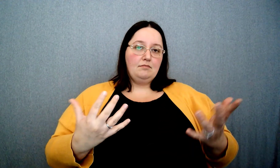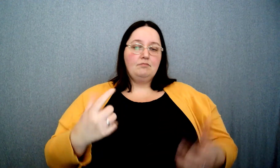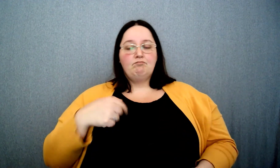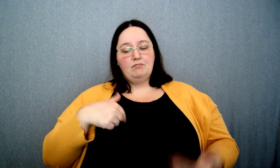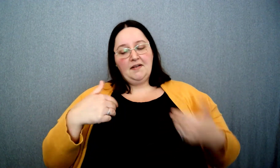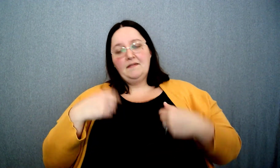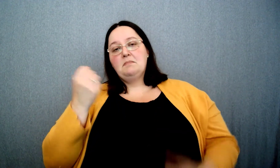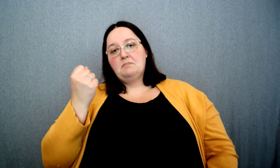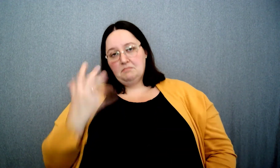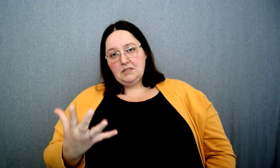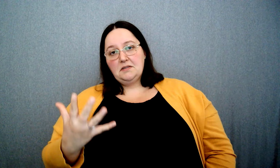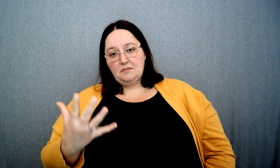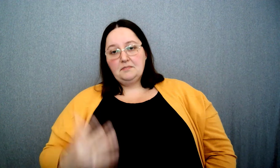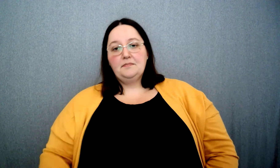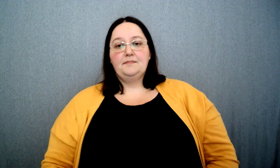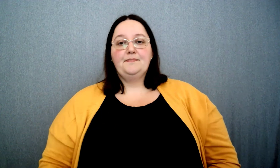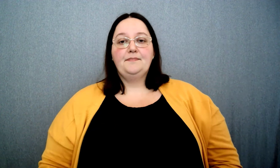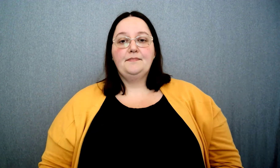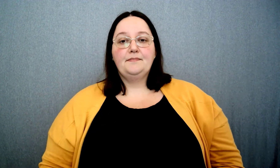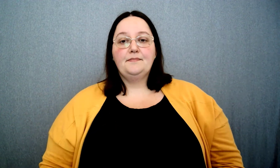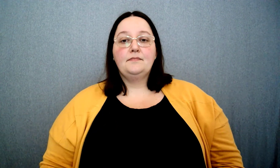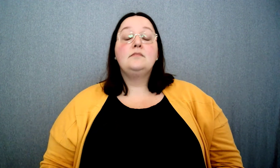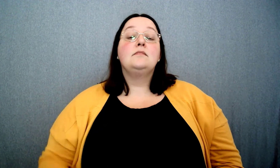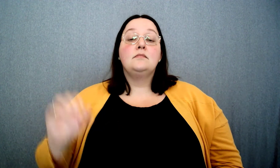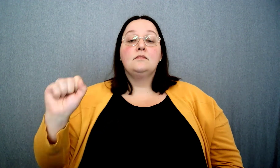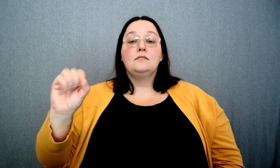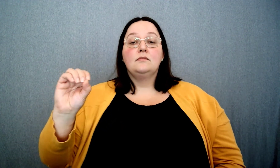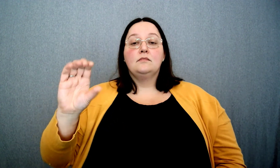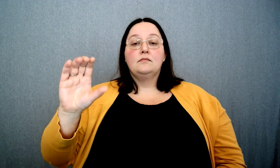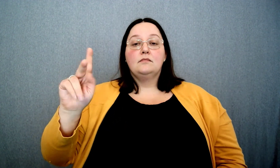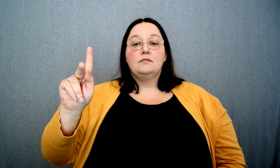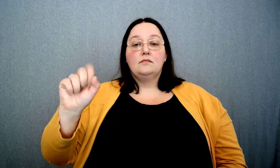Many, I have many, would be S to 5 downward.